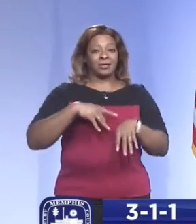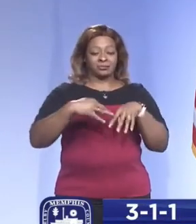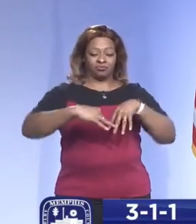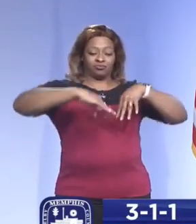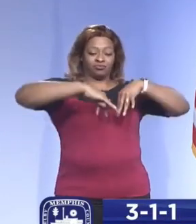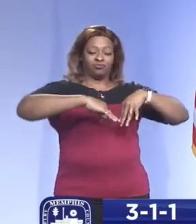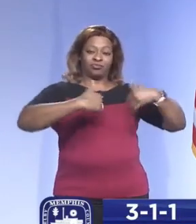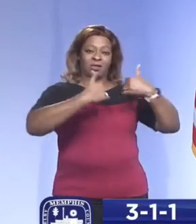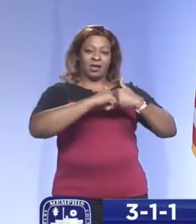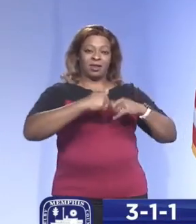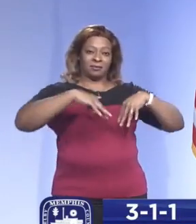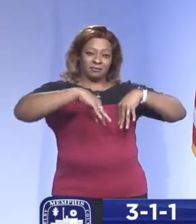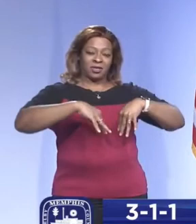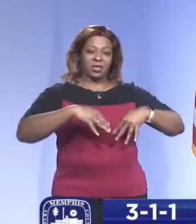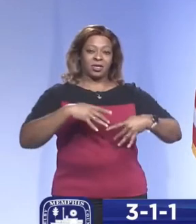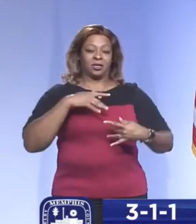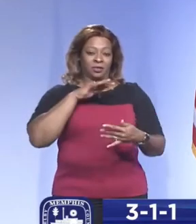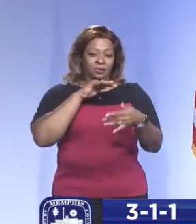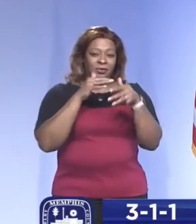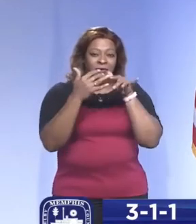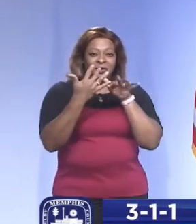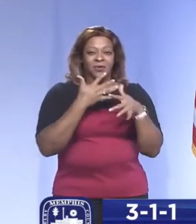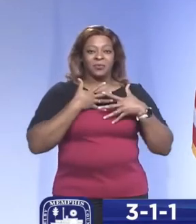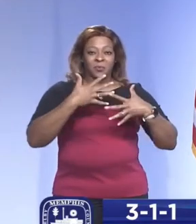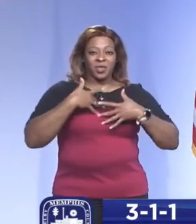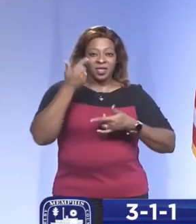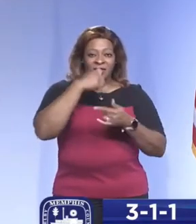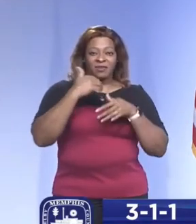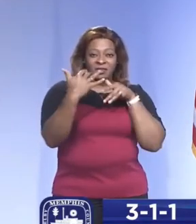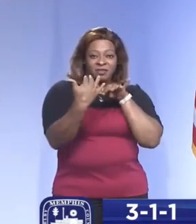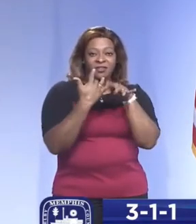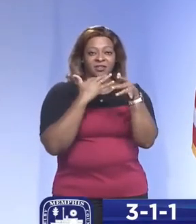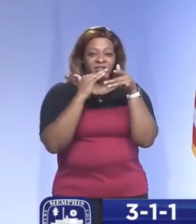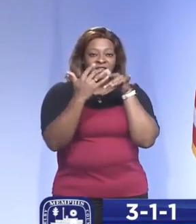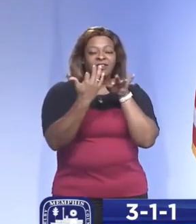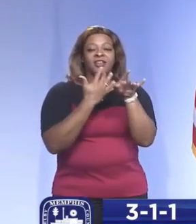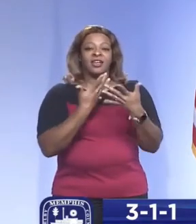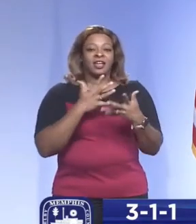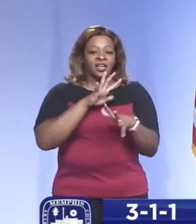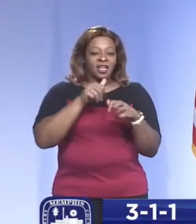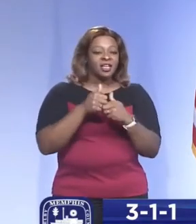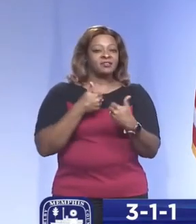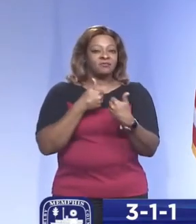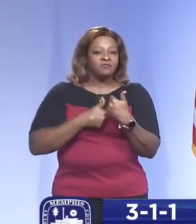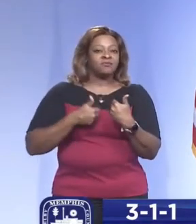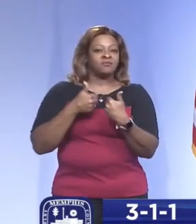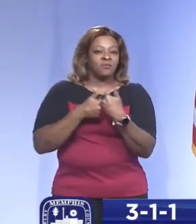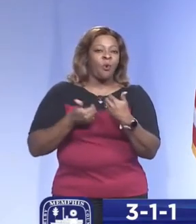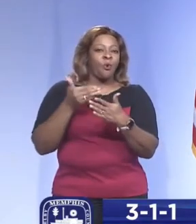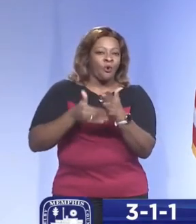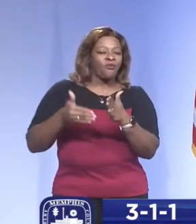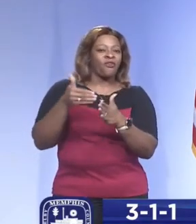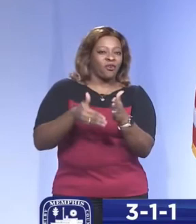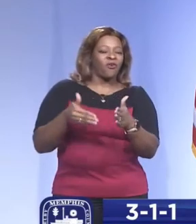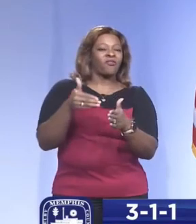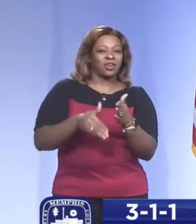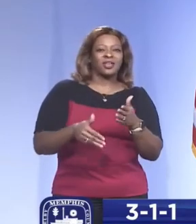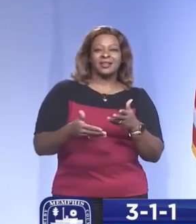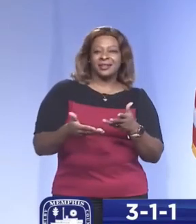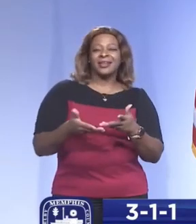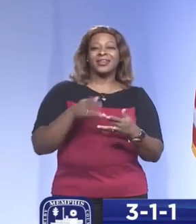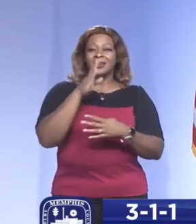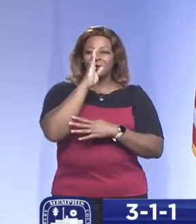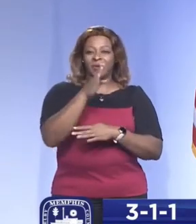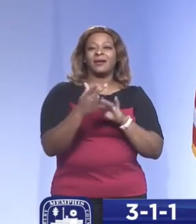another lineman and you're breathing in each other's faces and engaged in, over and over and over in a